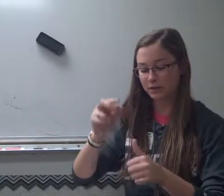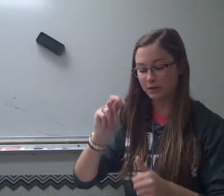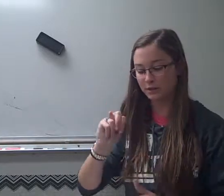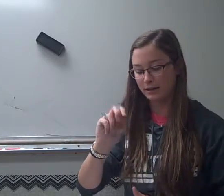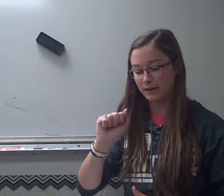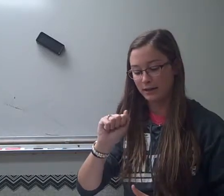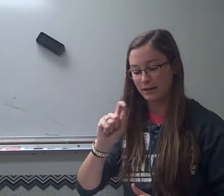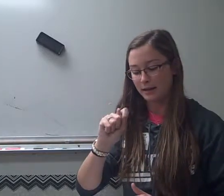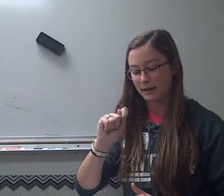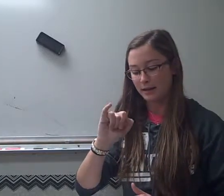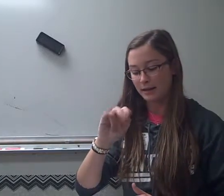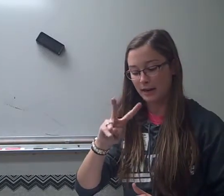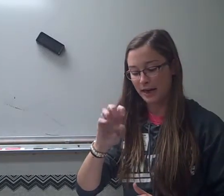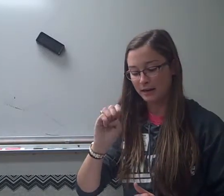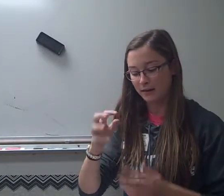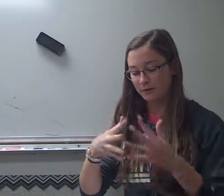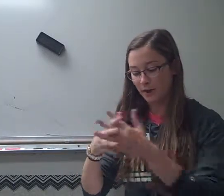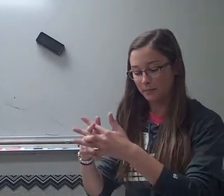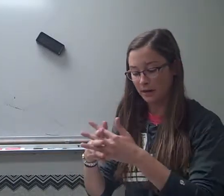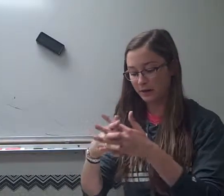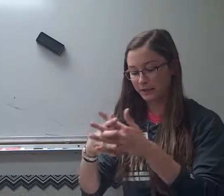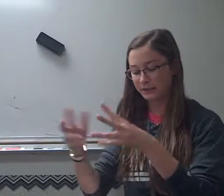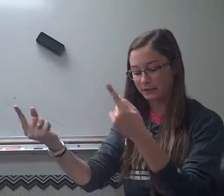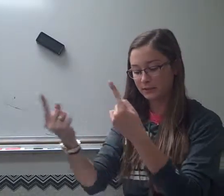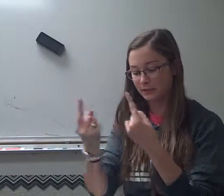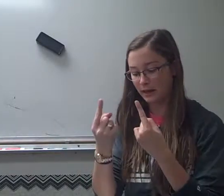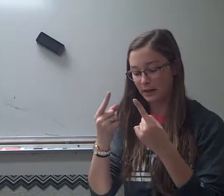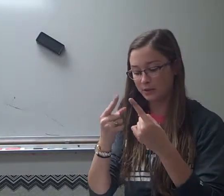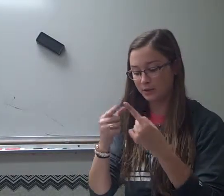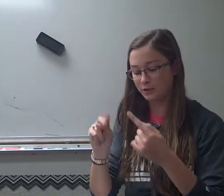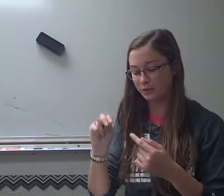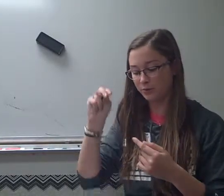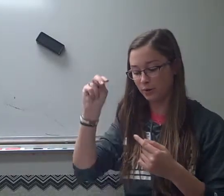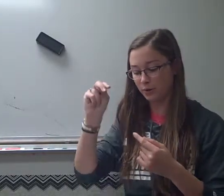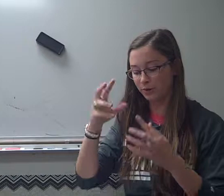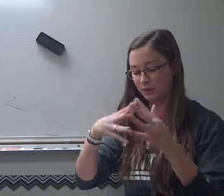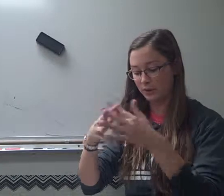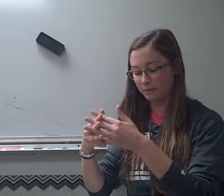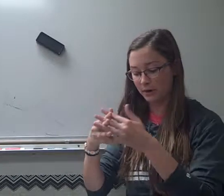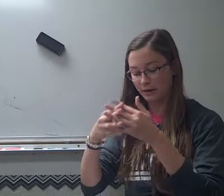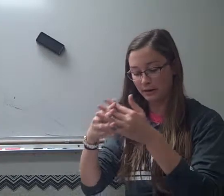first Native Americans come to North America?